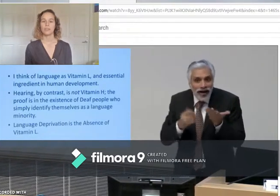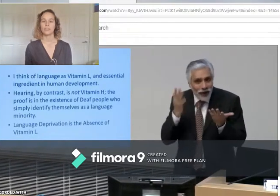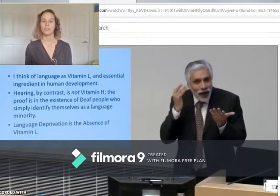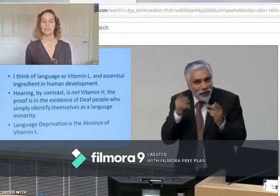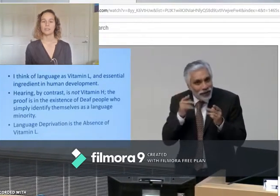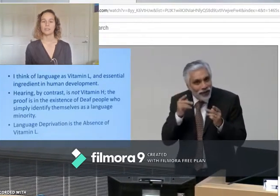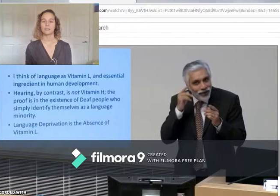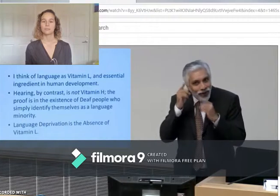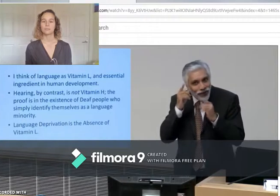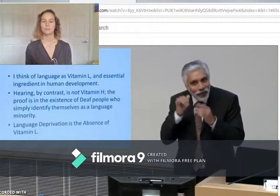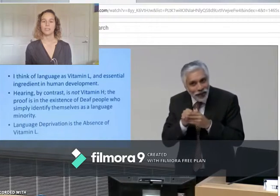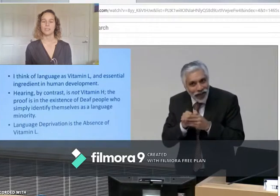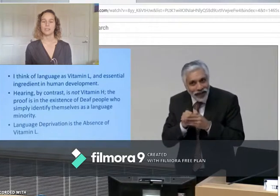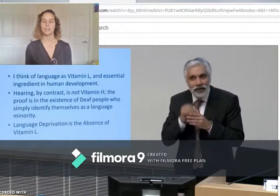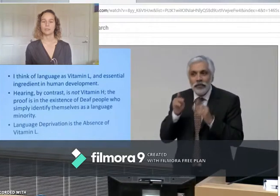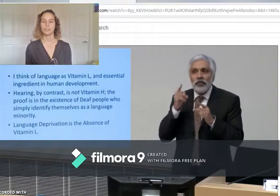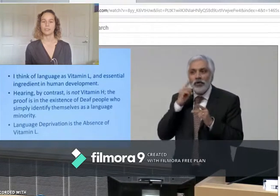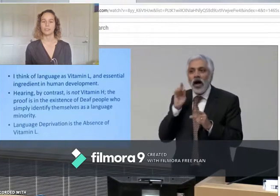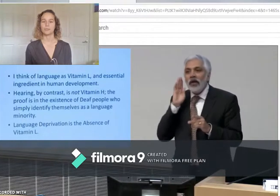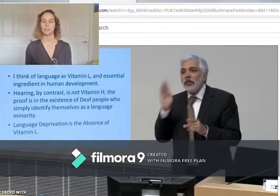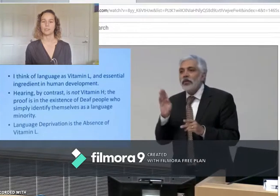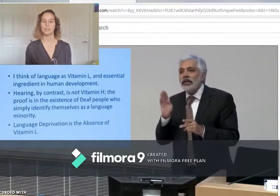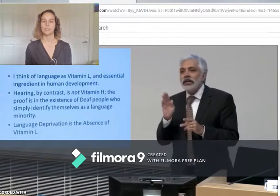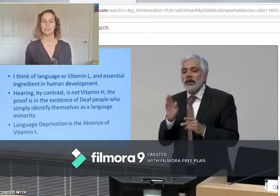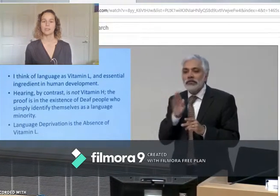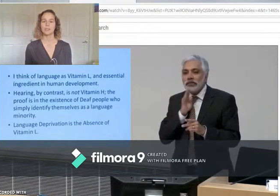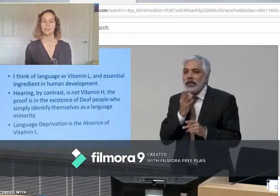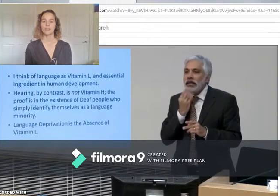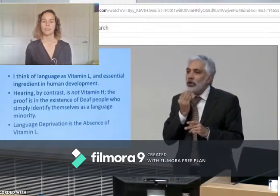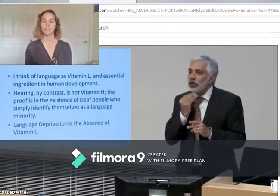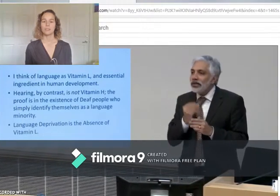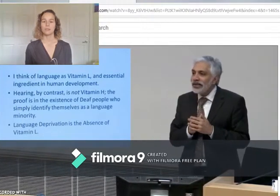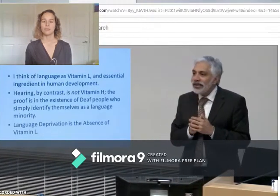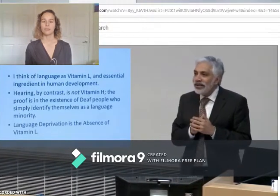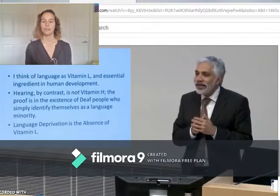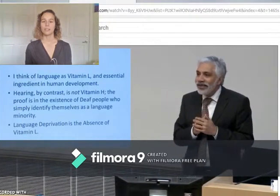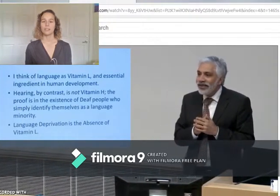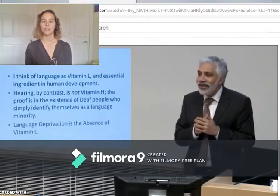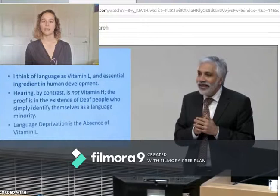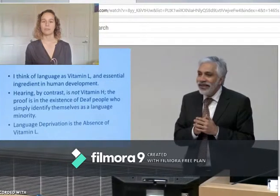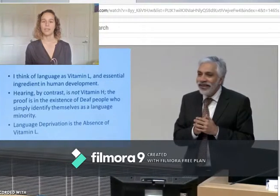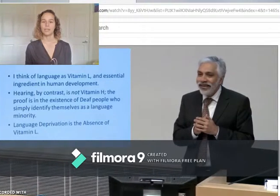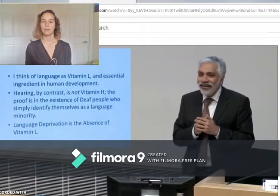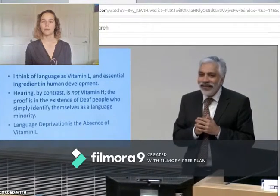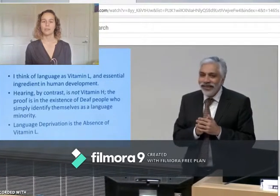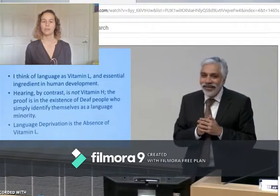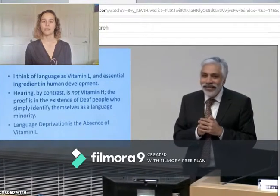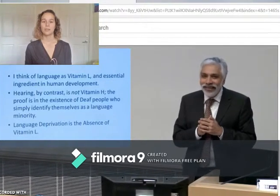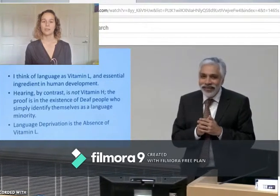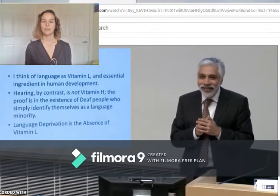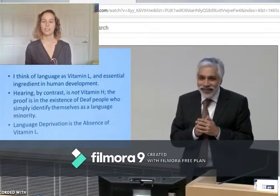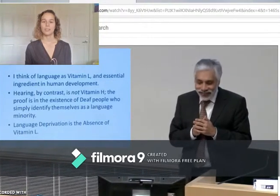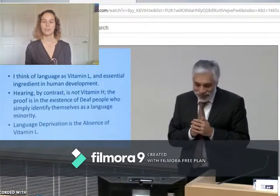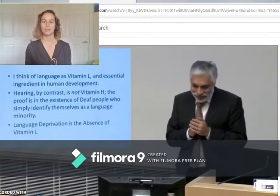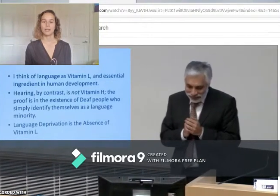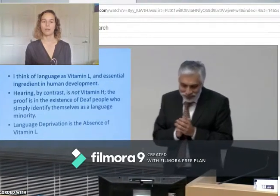We abandoned the kids. We, as in the researchers doing this. They wanted to see what kind of language they would develop